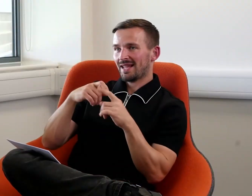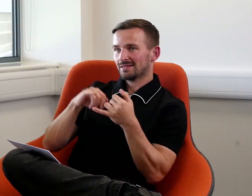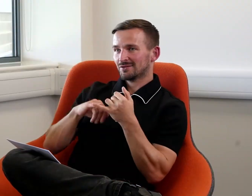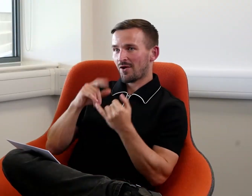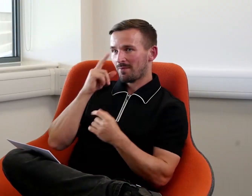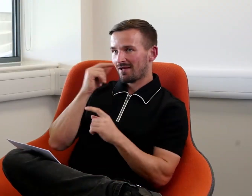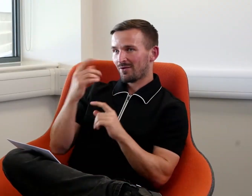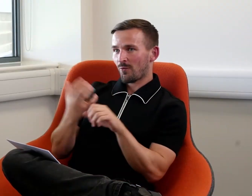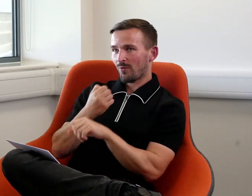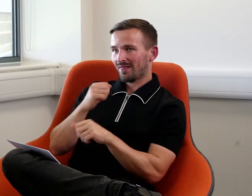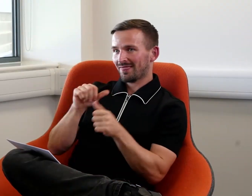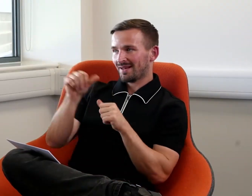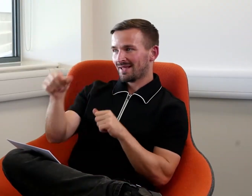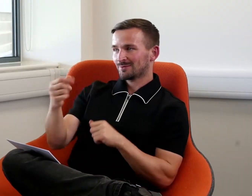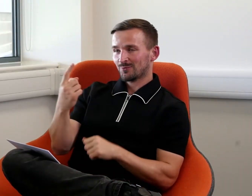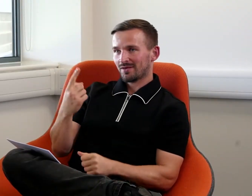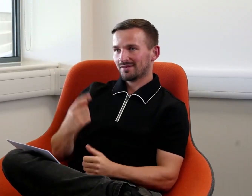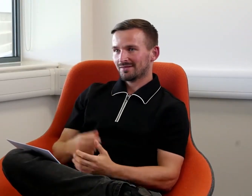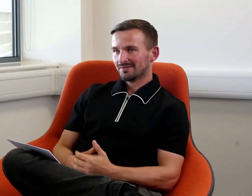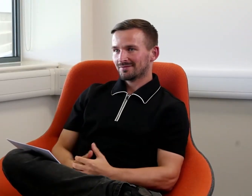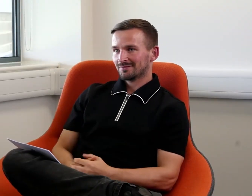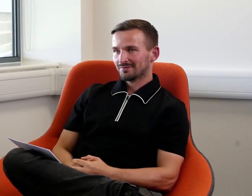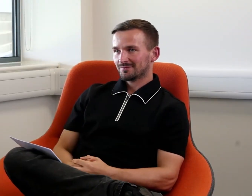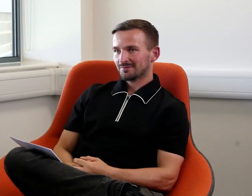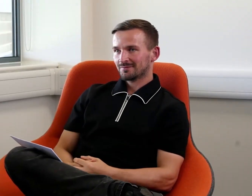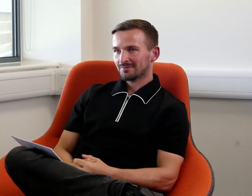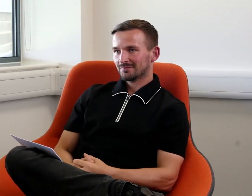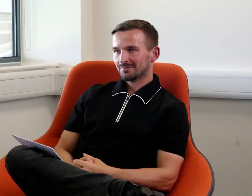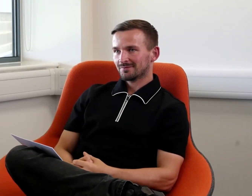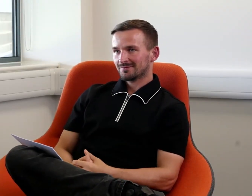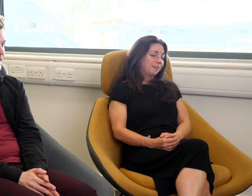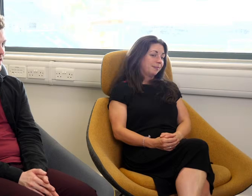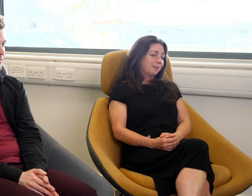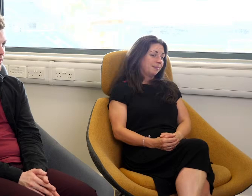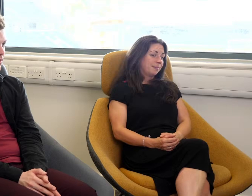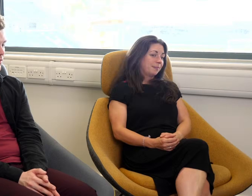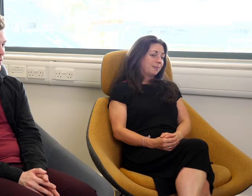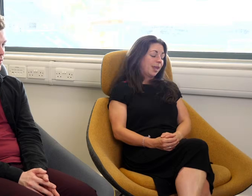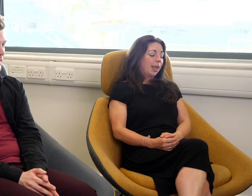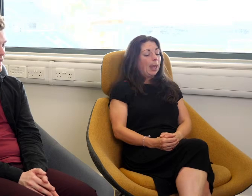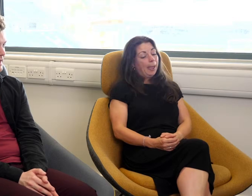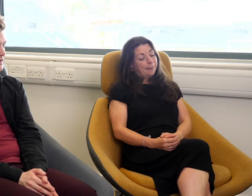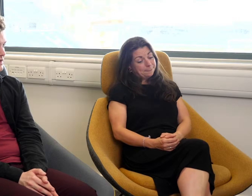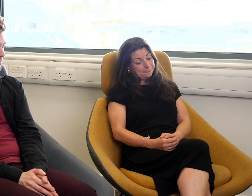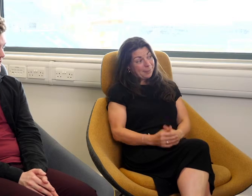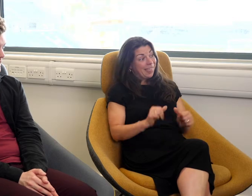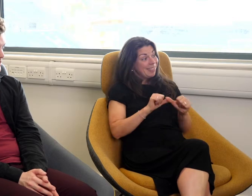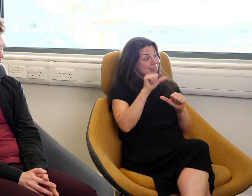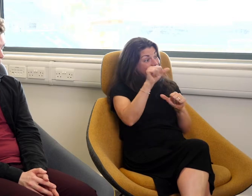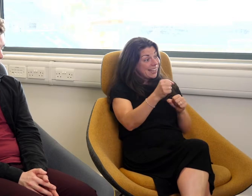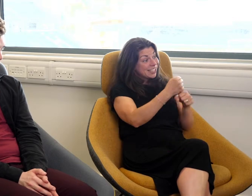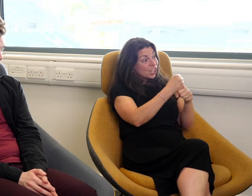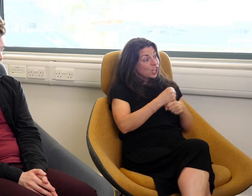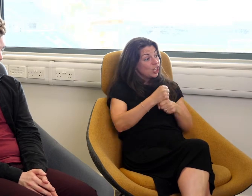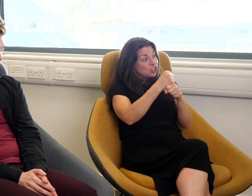Thank you. And do you think Keir Starmer will win the next one? Win the next general election or the leadership election if one